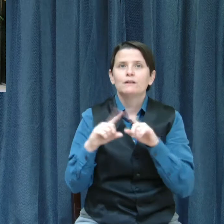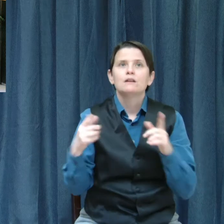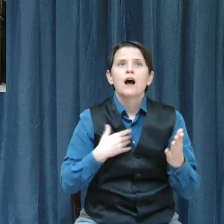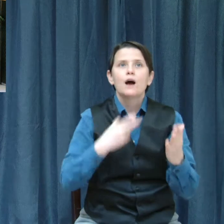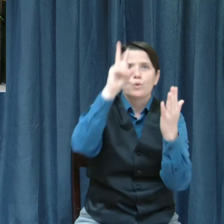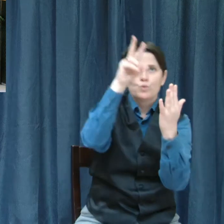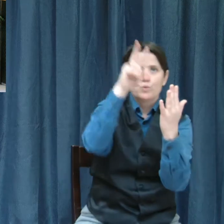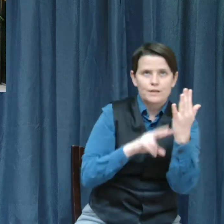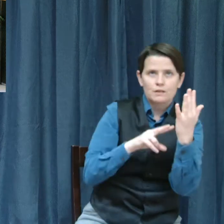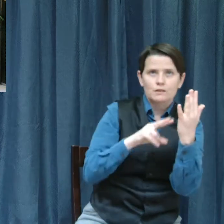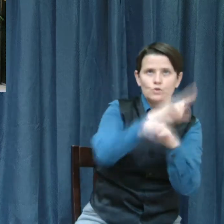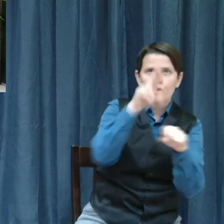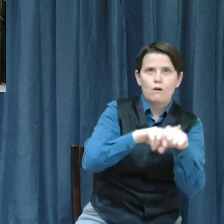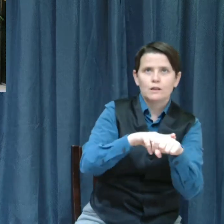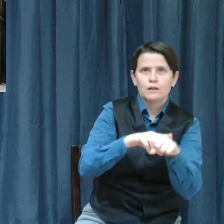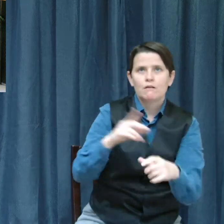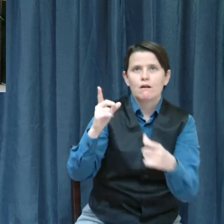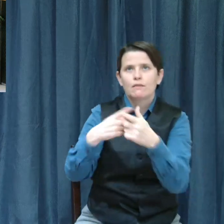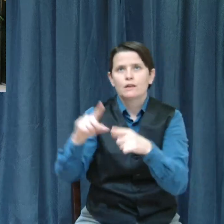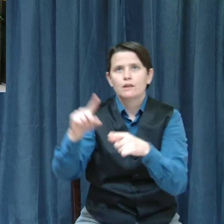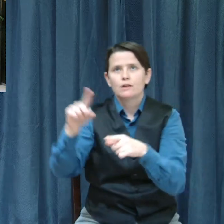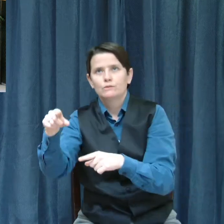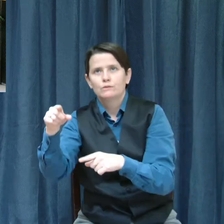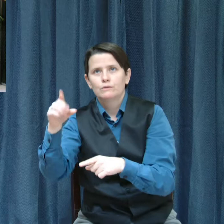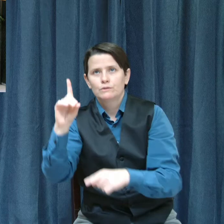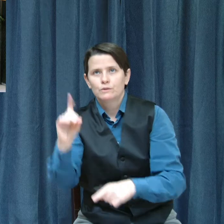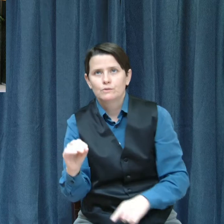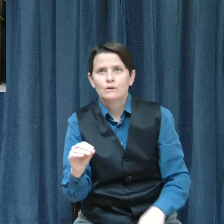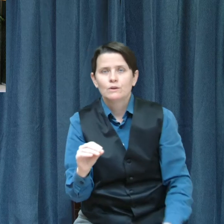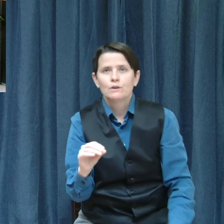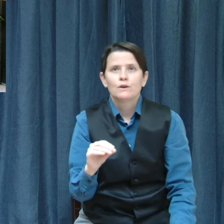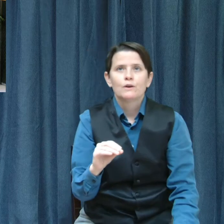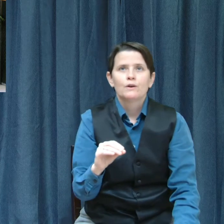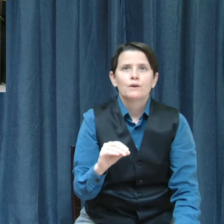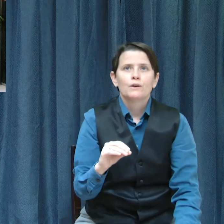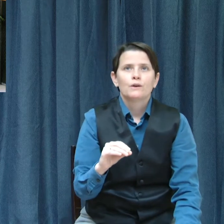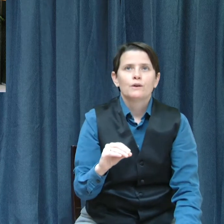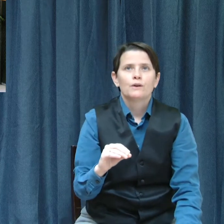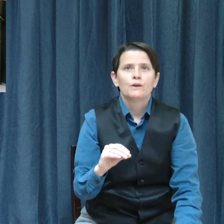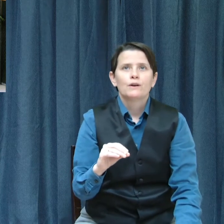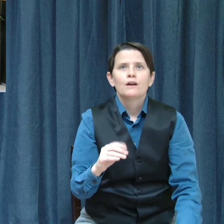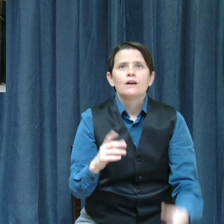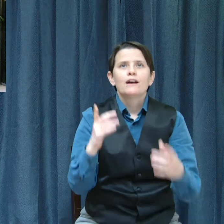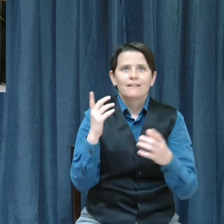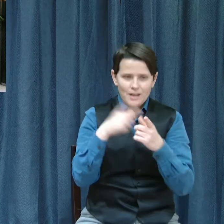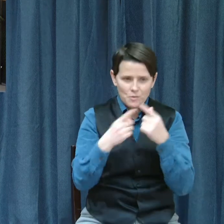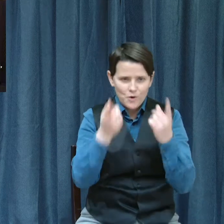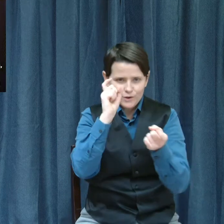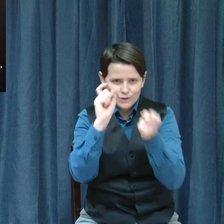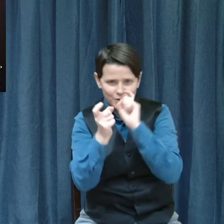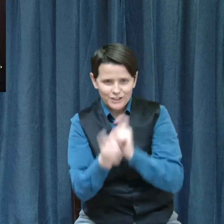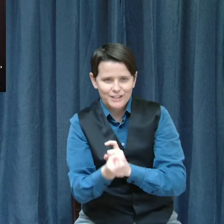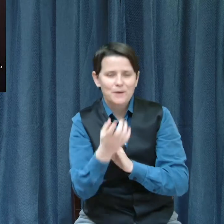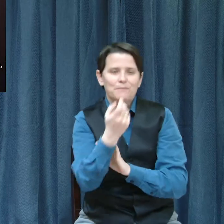we normally do it, and then we'll just kind of see how that flows? Let's do it that way one more time, and then we'll switch it up next week, maybe. Yeah, all right. Okay. We go,